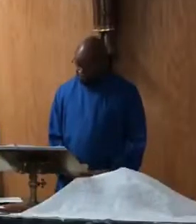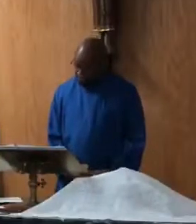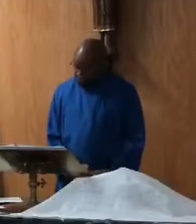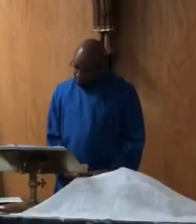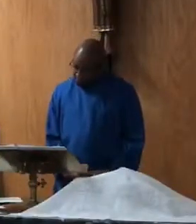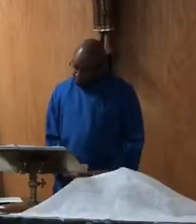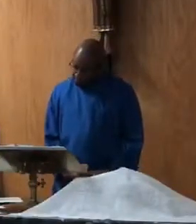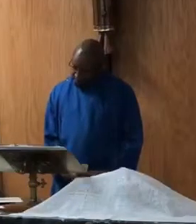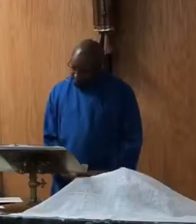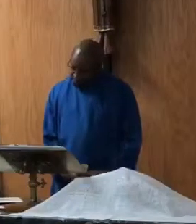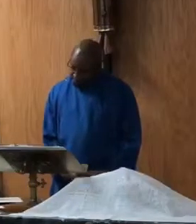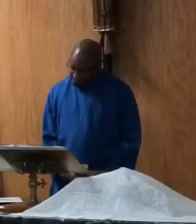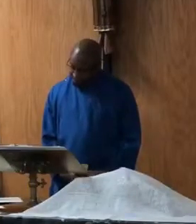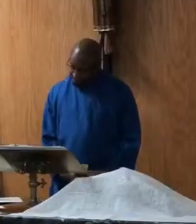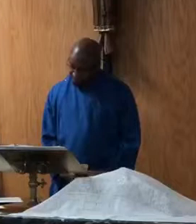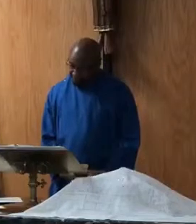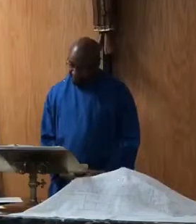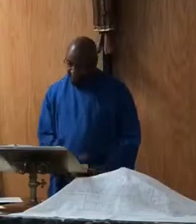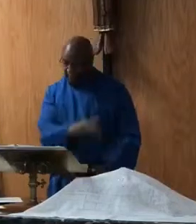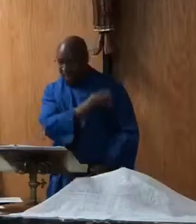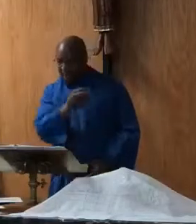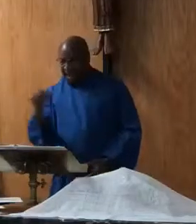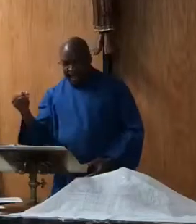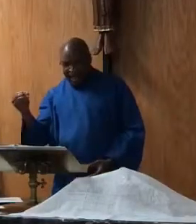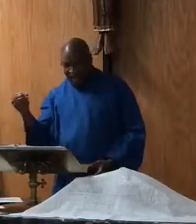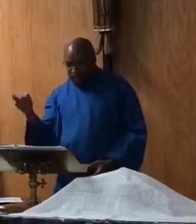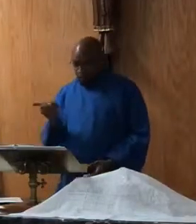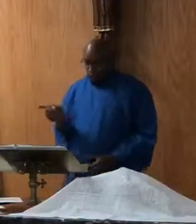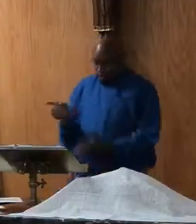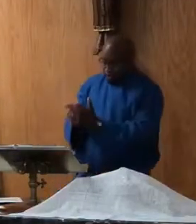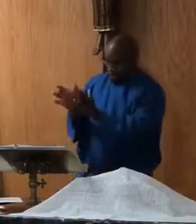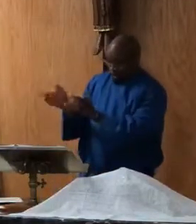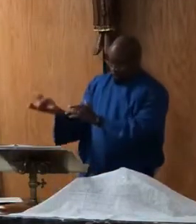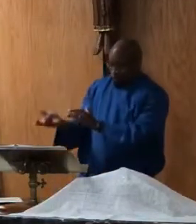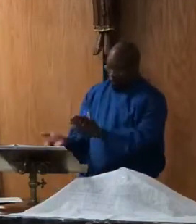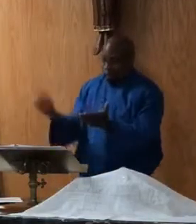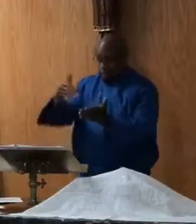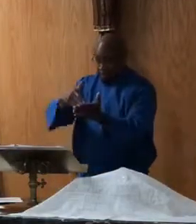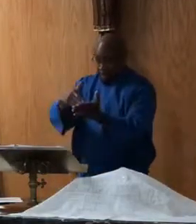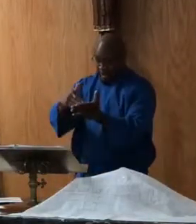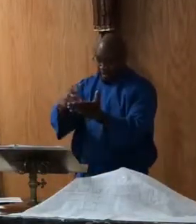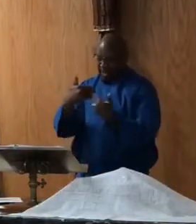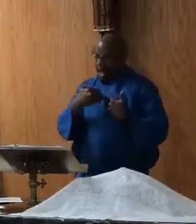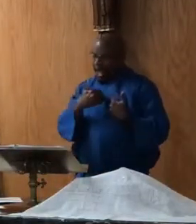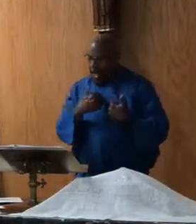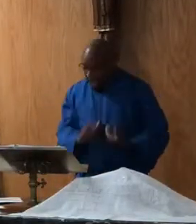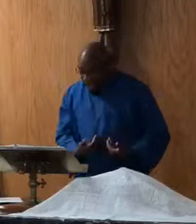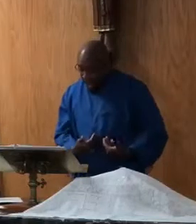God buried you with Jesus. And when Jesus rose